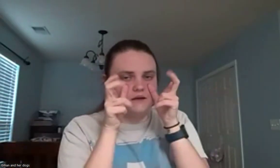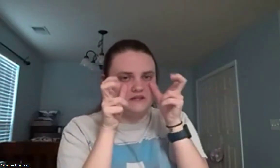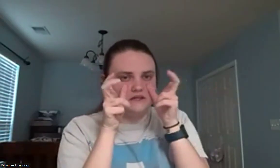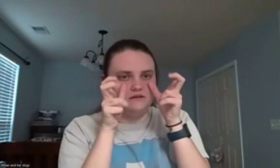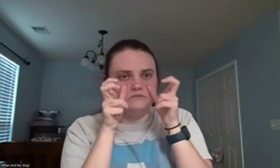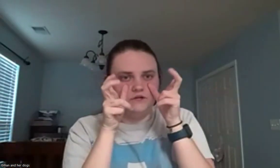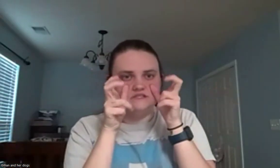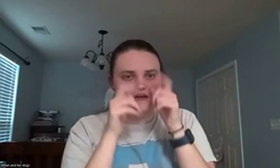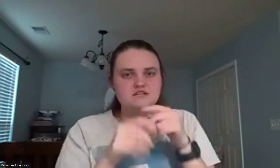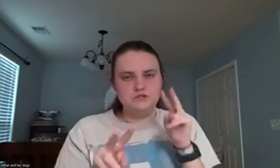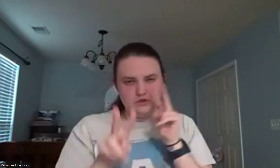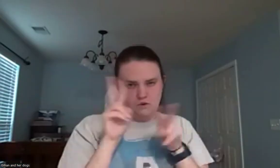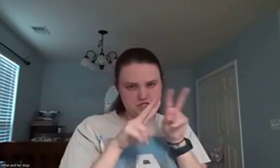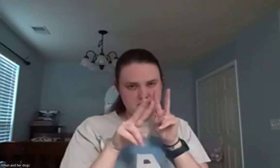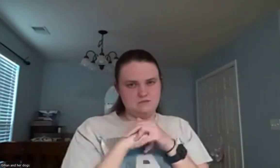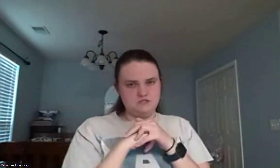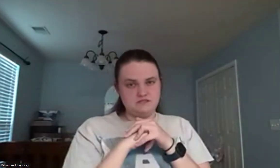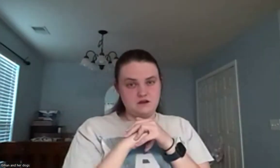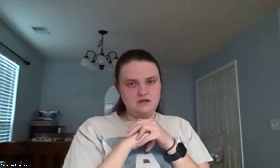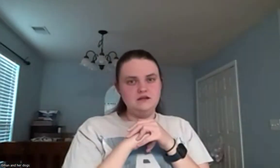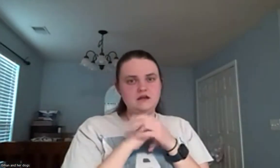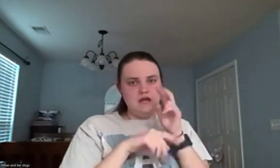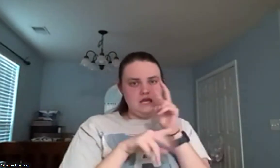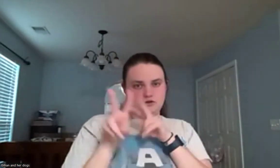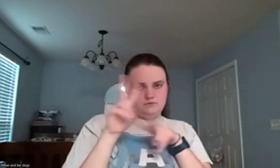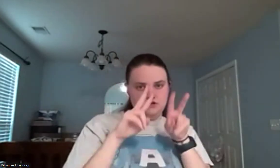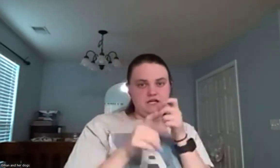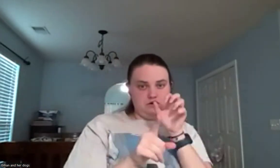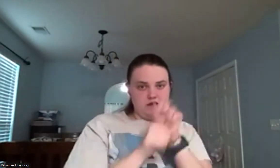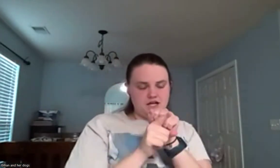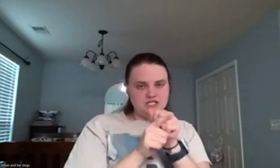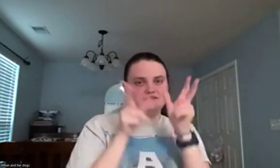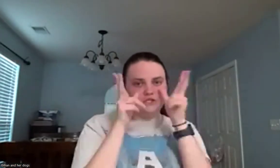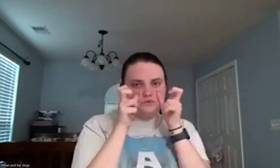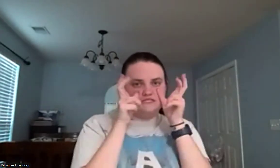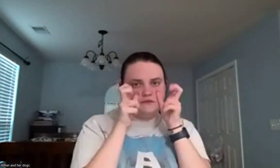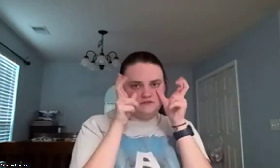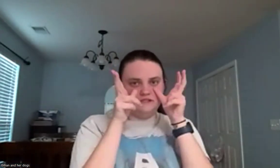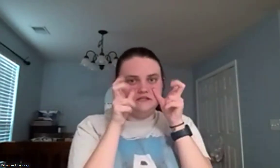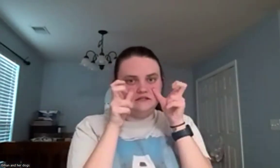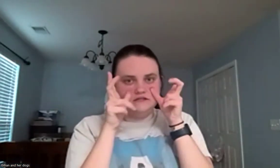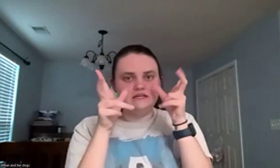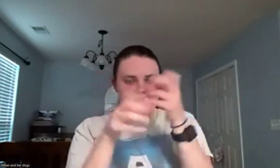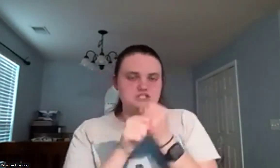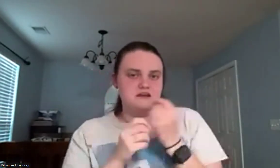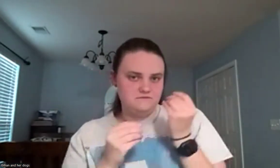I'm thinking when you said that is when you're watching someone sign and you're observing and you're catching it, you're receptively catching that